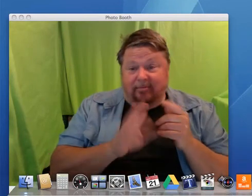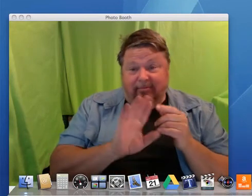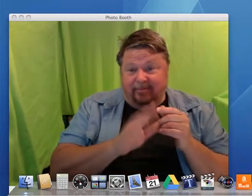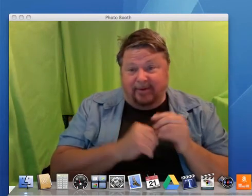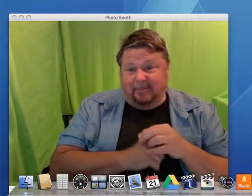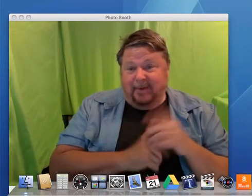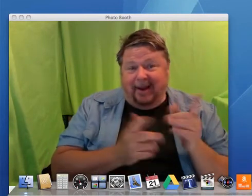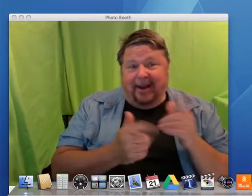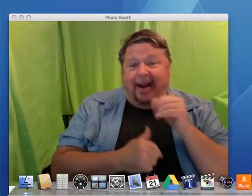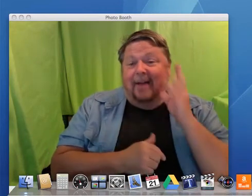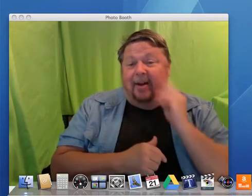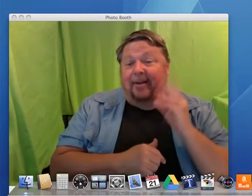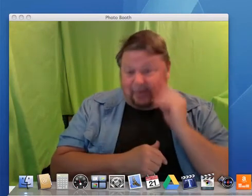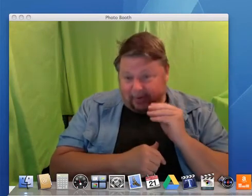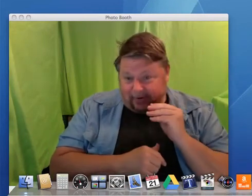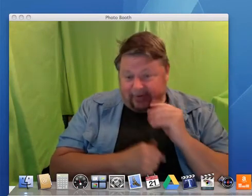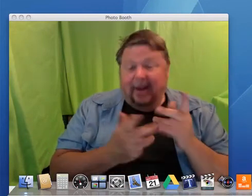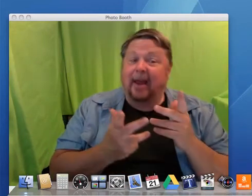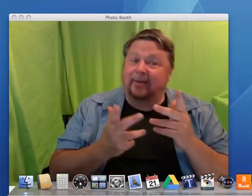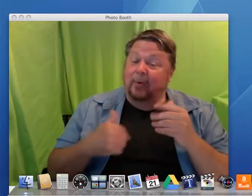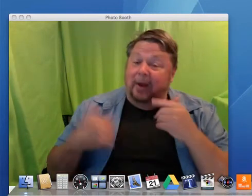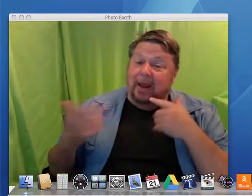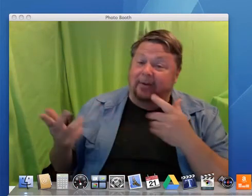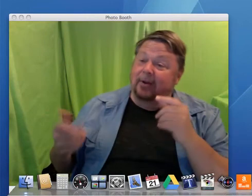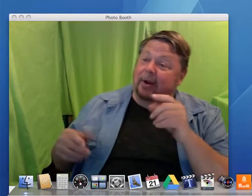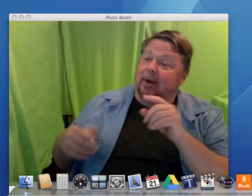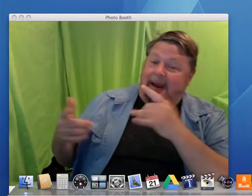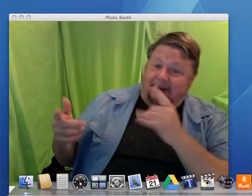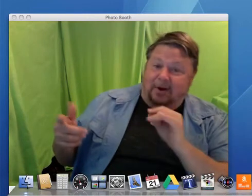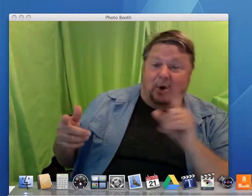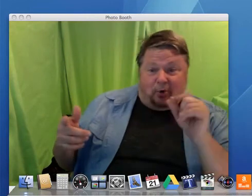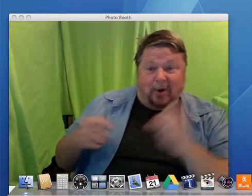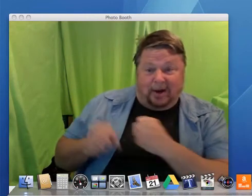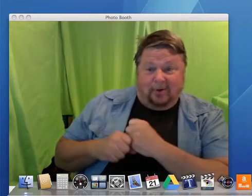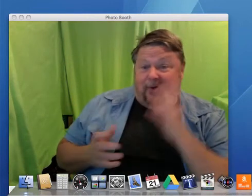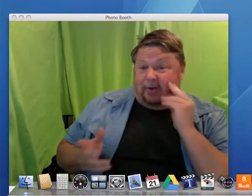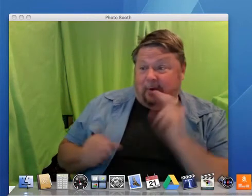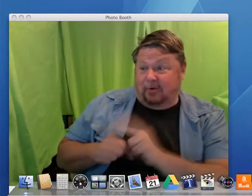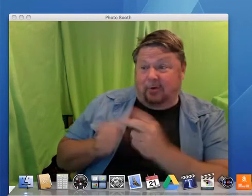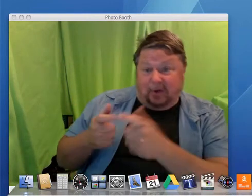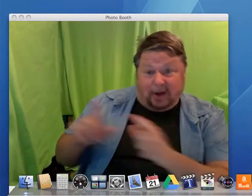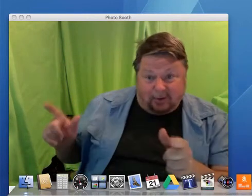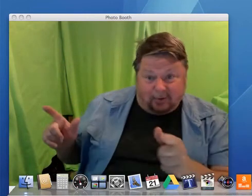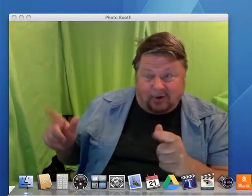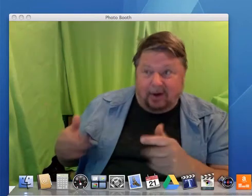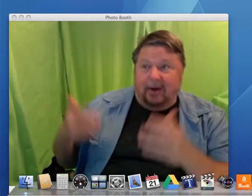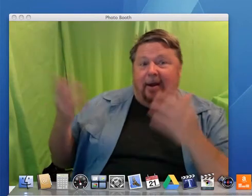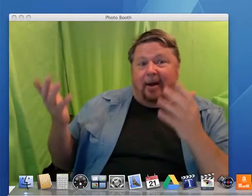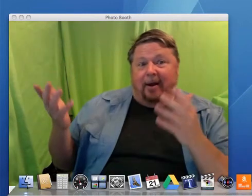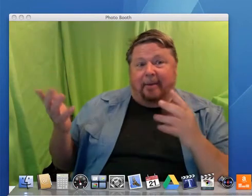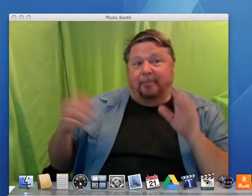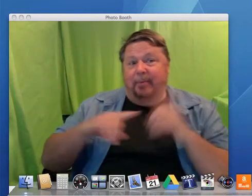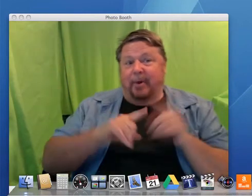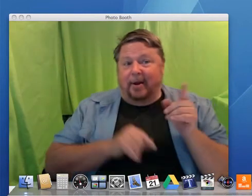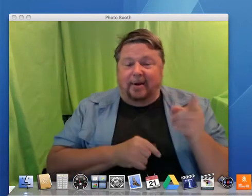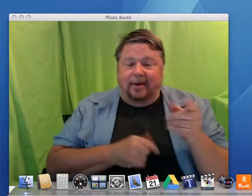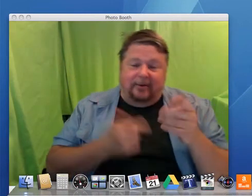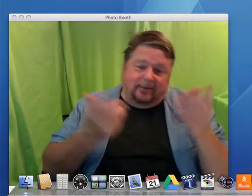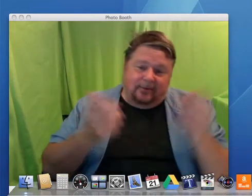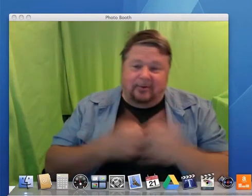not have a lot of experience. He has 18 or 20 years of experience using the language,